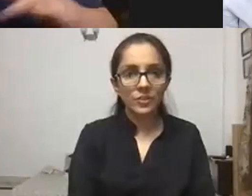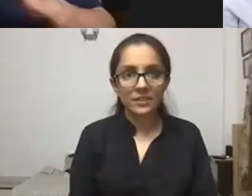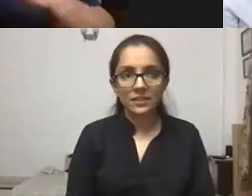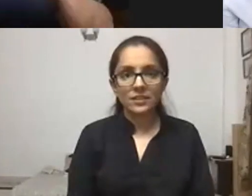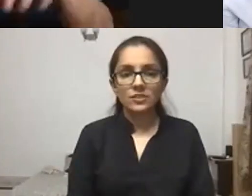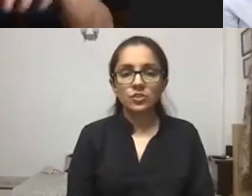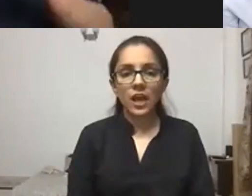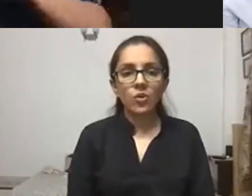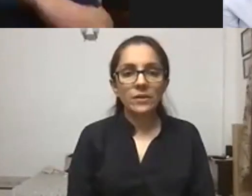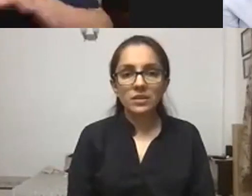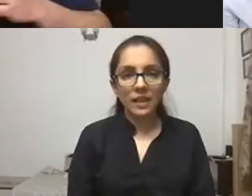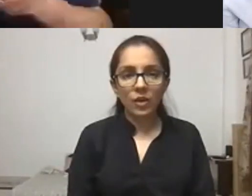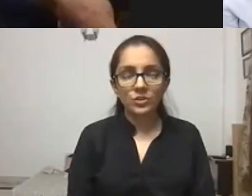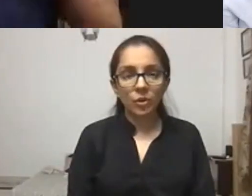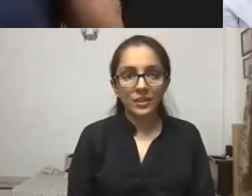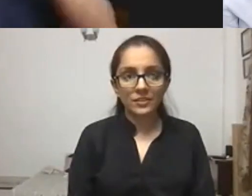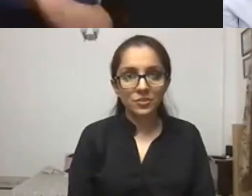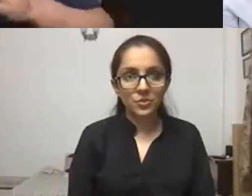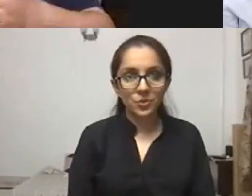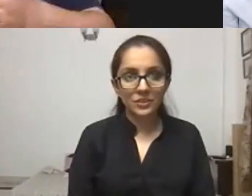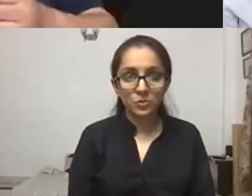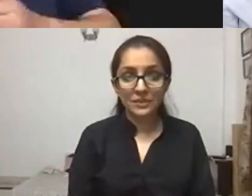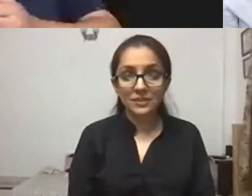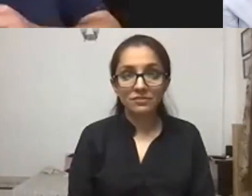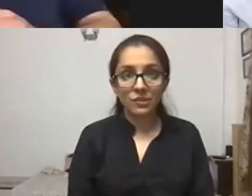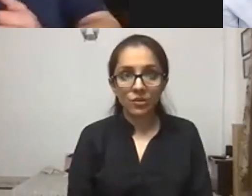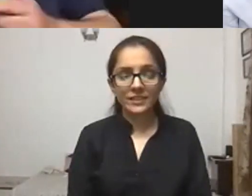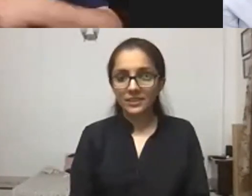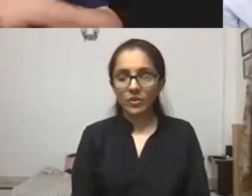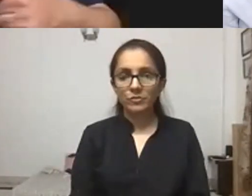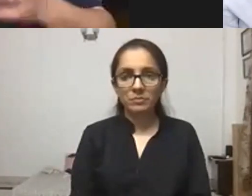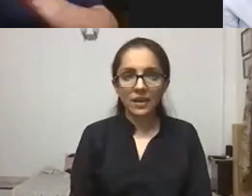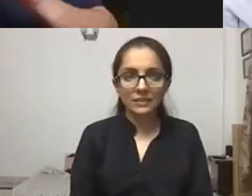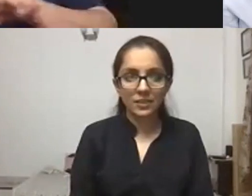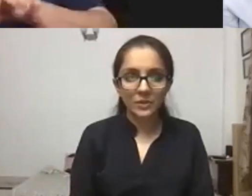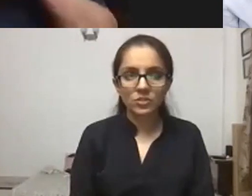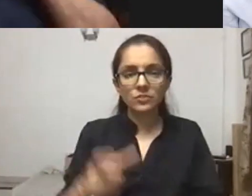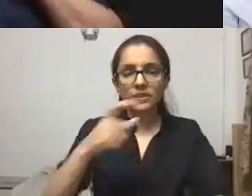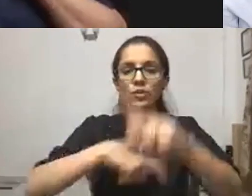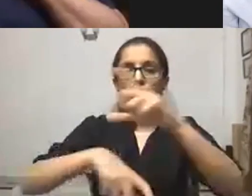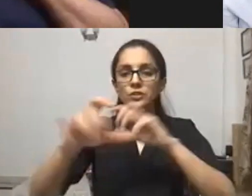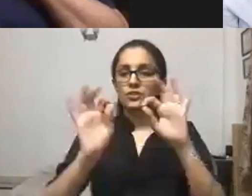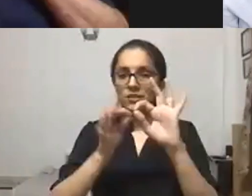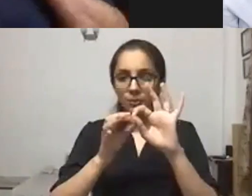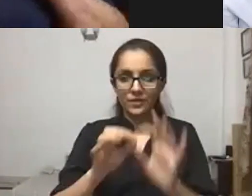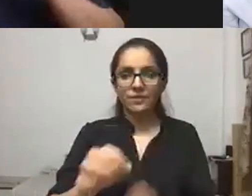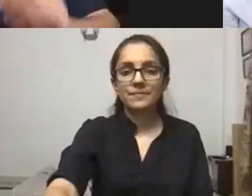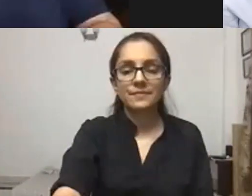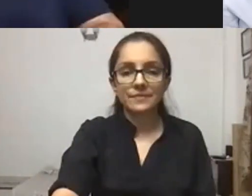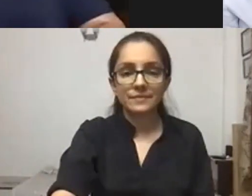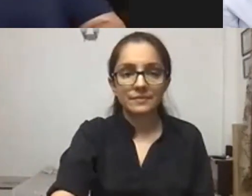All right. So now I will allow the audience to ask you questions. We can already see a lot of people are asking questions. We can also switch the